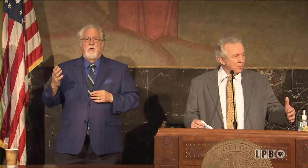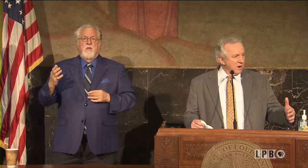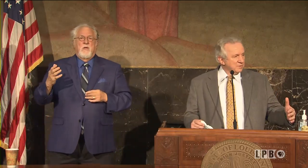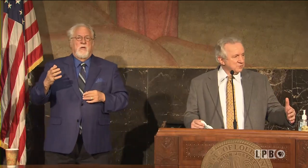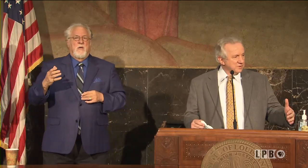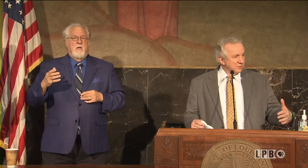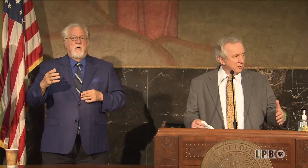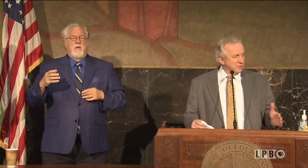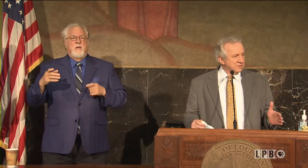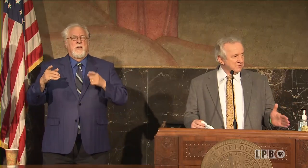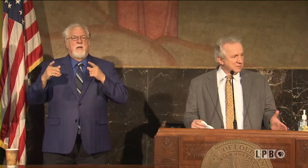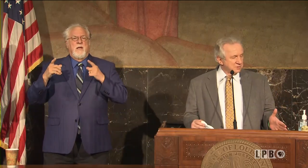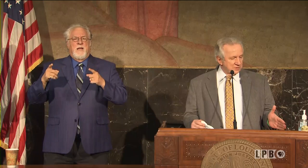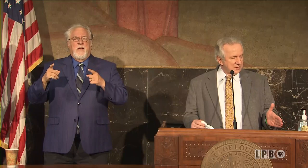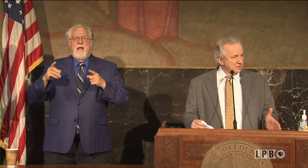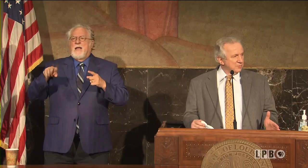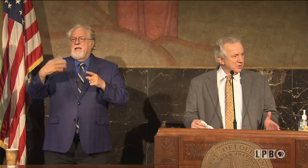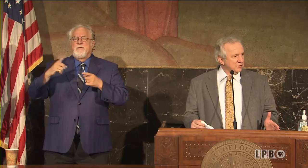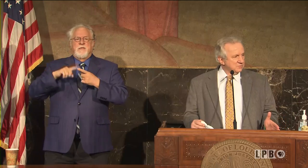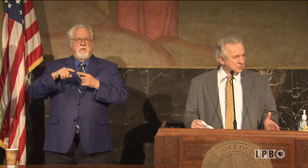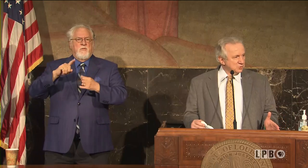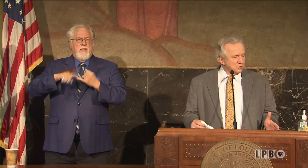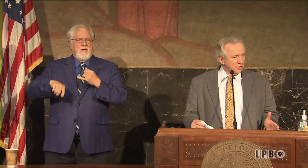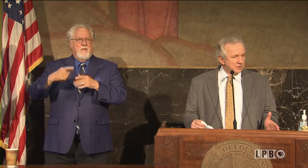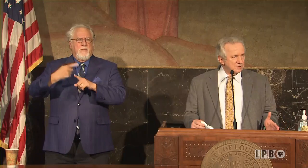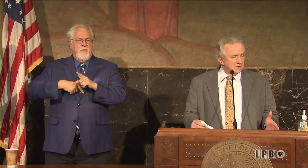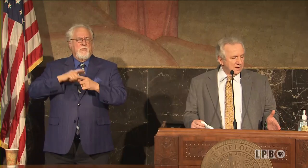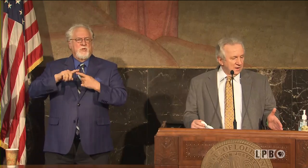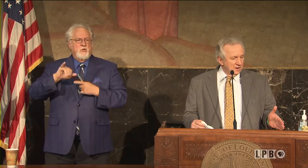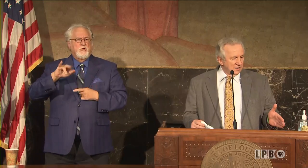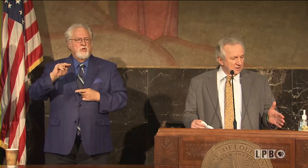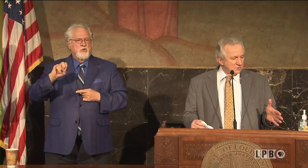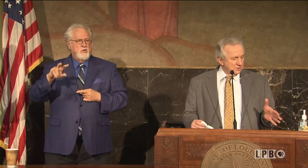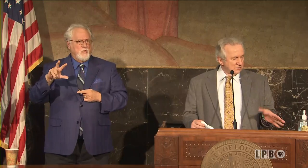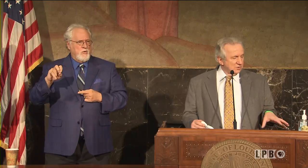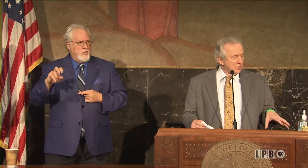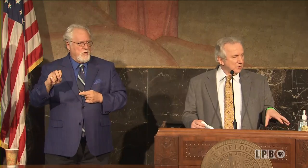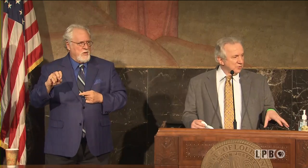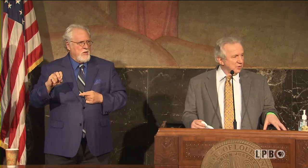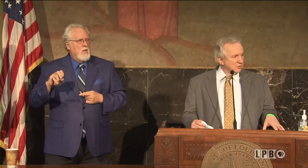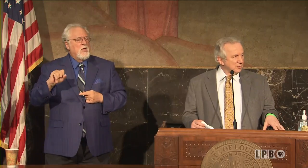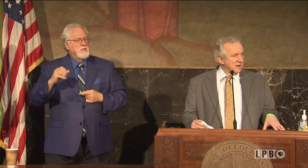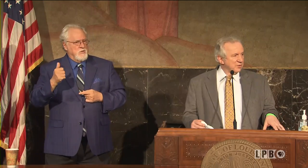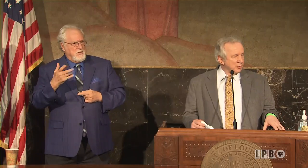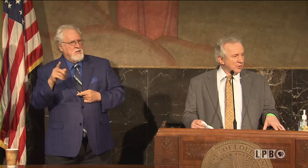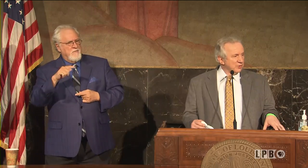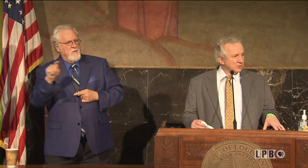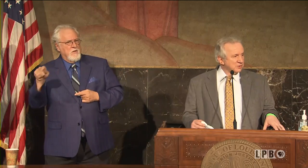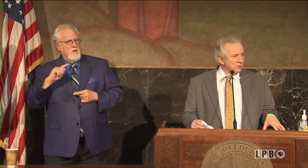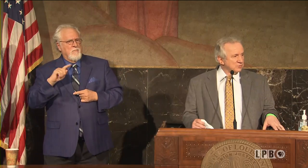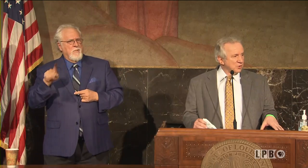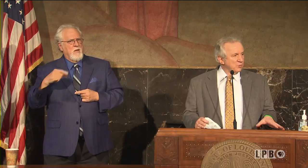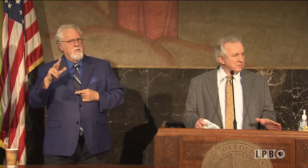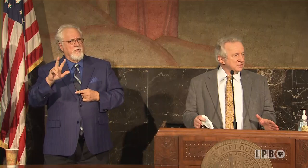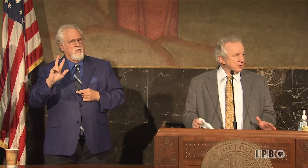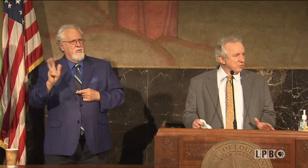the requirements, so therefore we've given them till the end of the month, to June 30th. So there's a number of those. About a third of nursing homes don't meet the